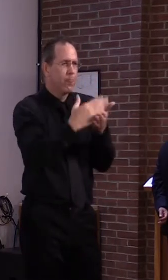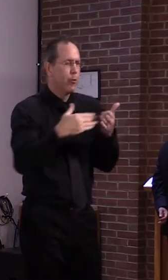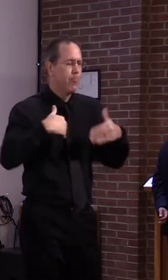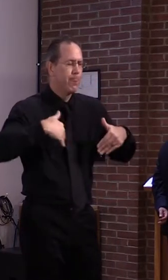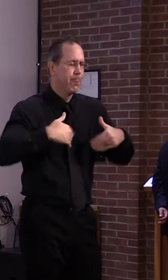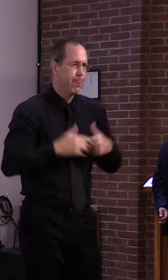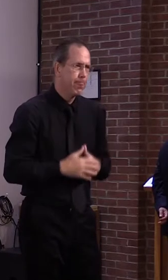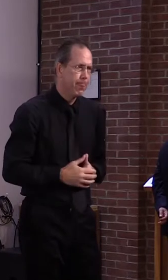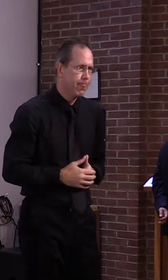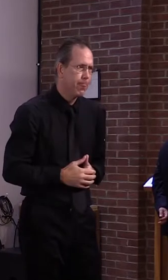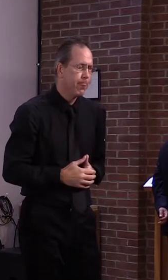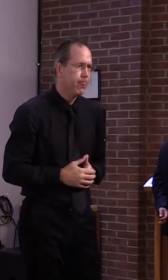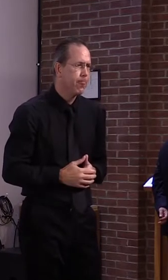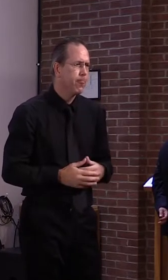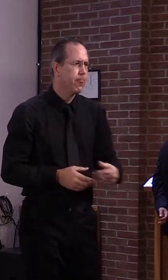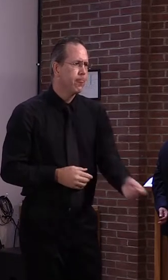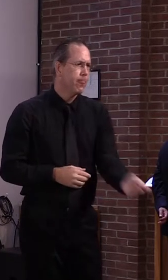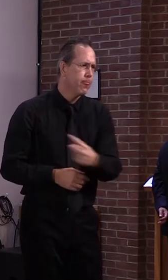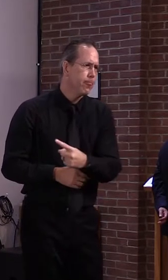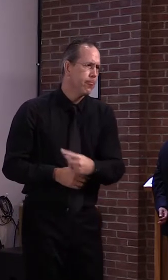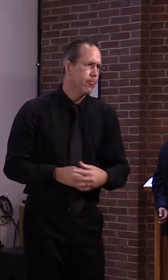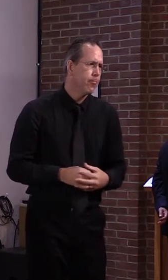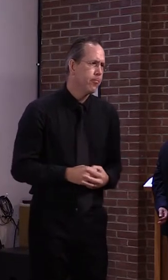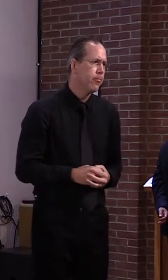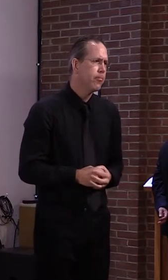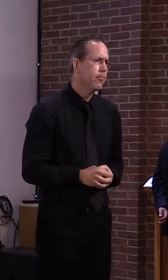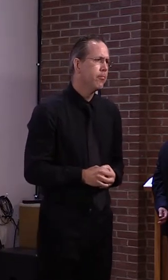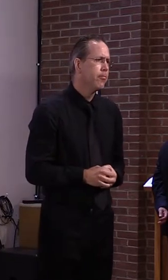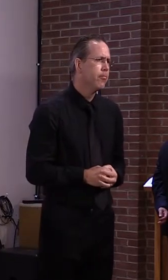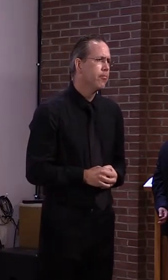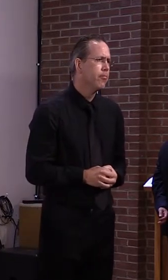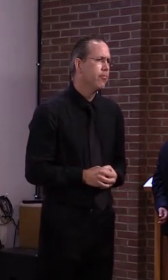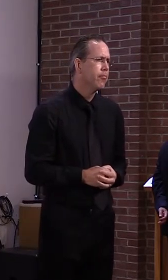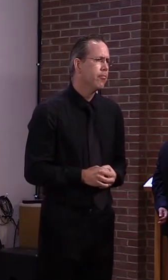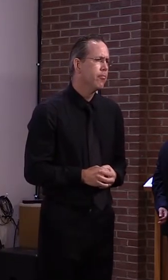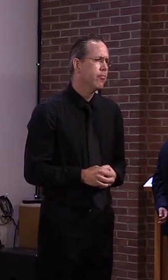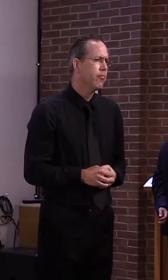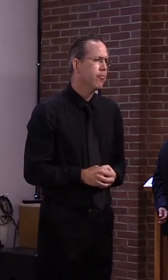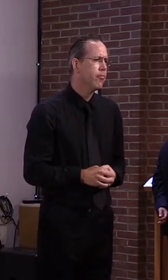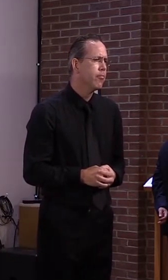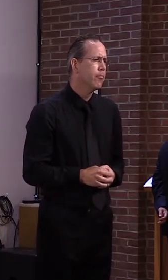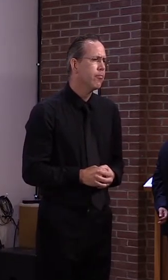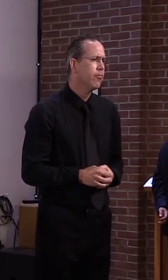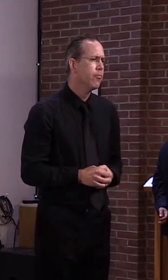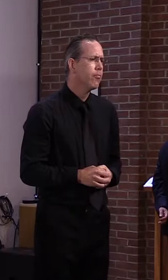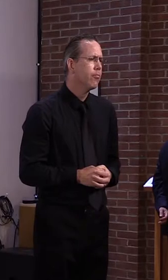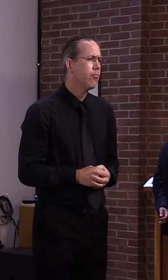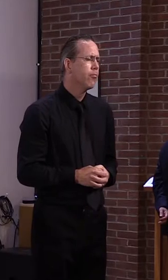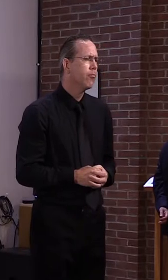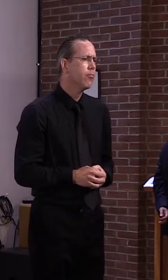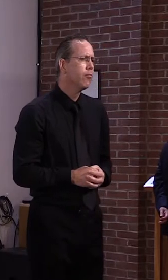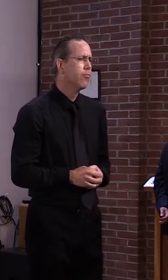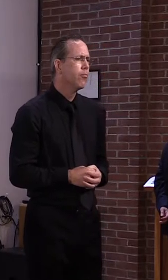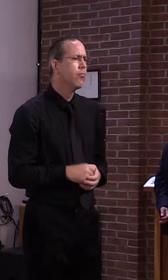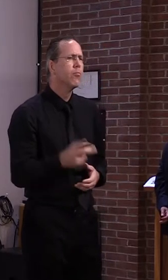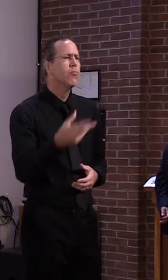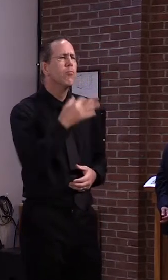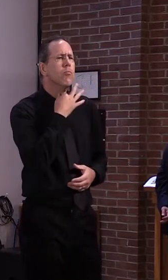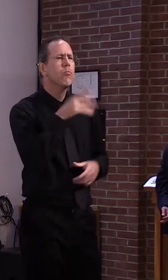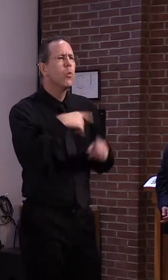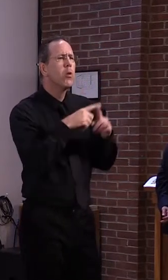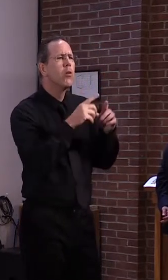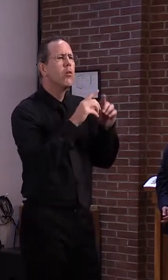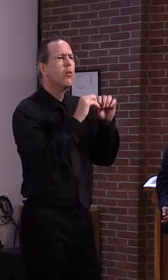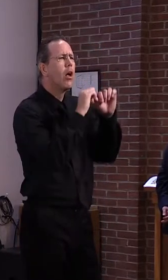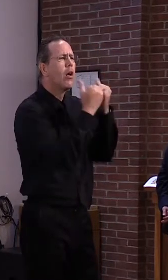So how about an agency initiative to help out homeschoolers given these sort of unique circumstances here? Yeah, we